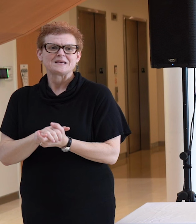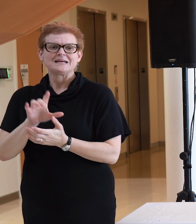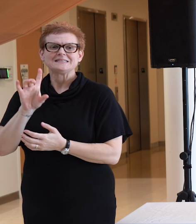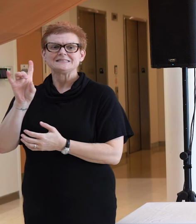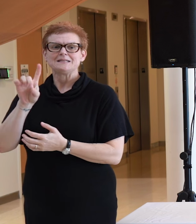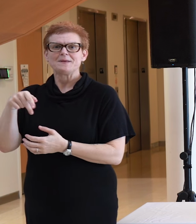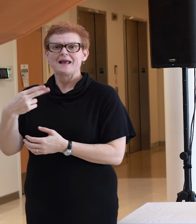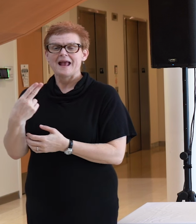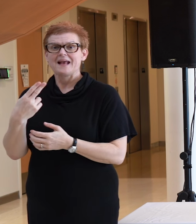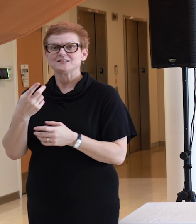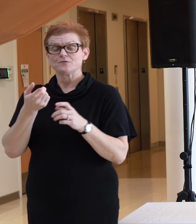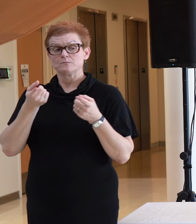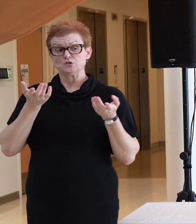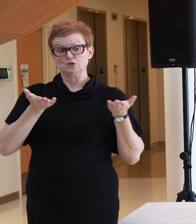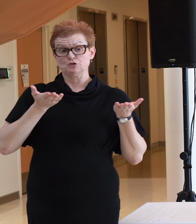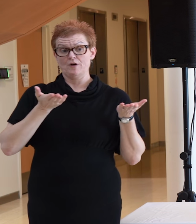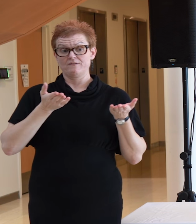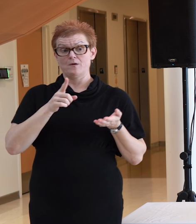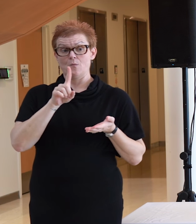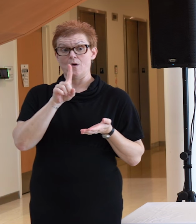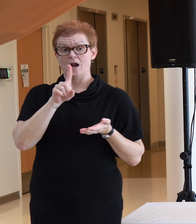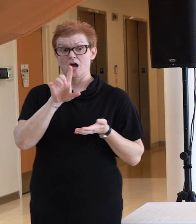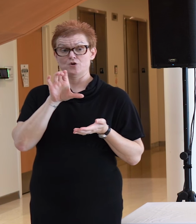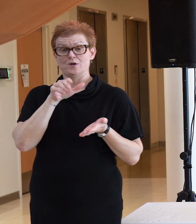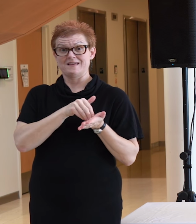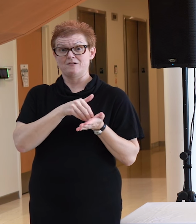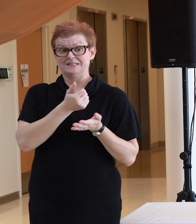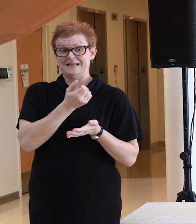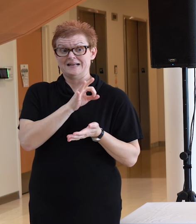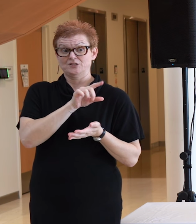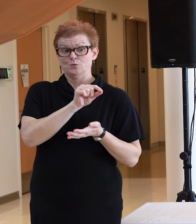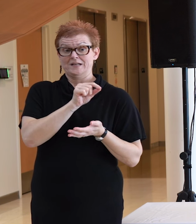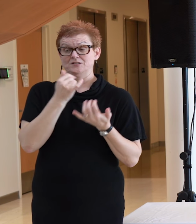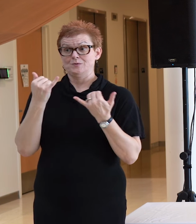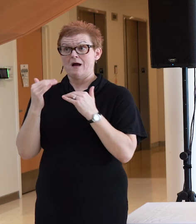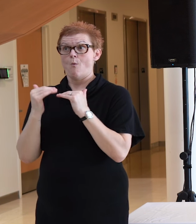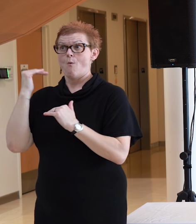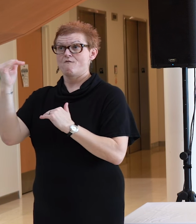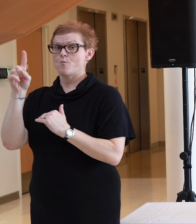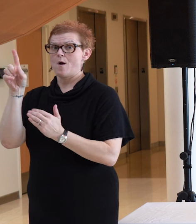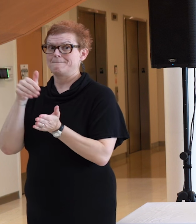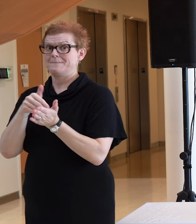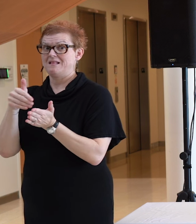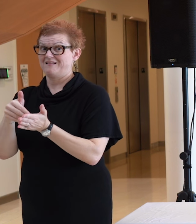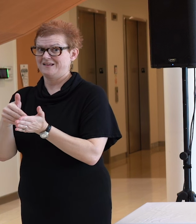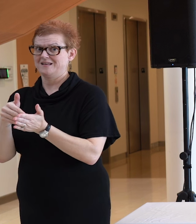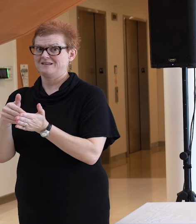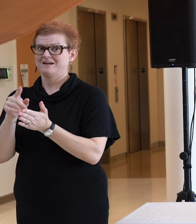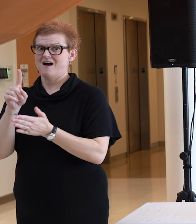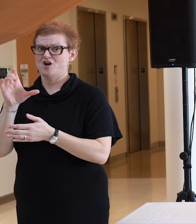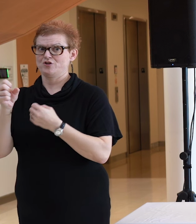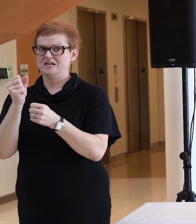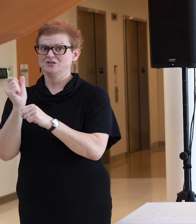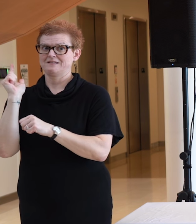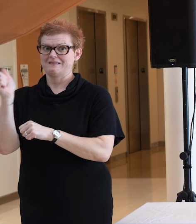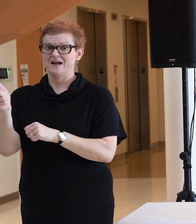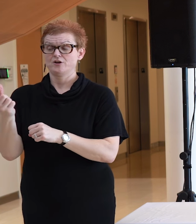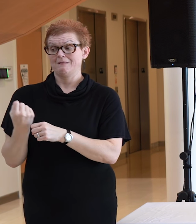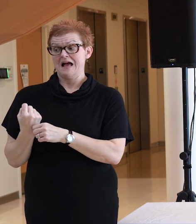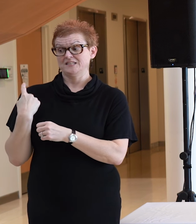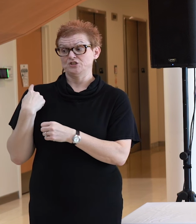DPH went from serving a population of 100,000 in 1920 to over 1 million a century later. Last year alone,